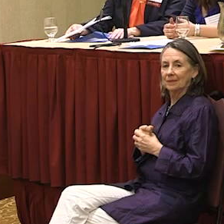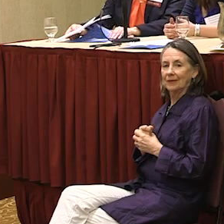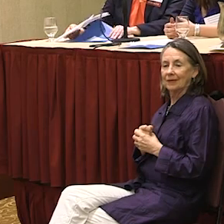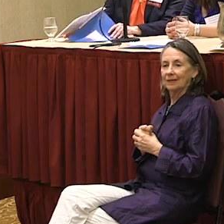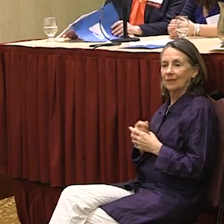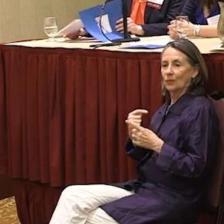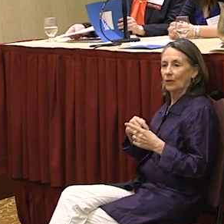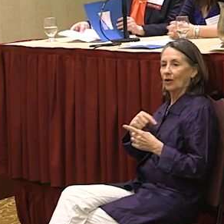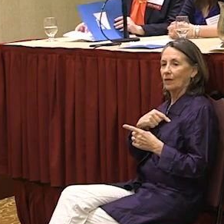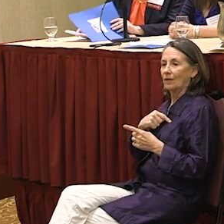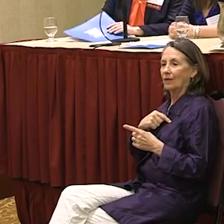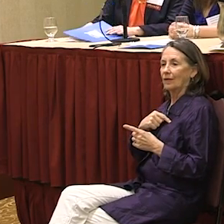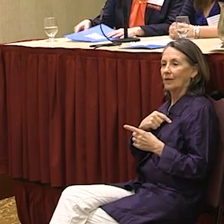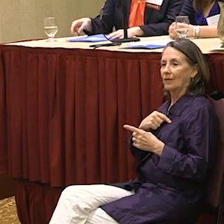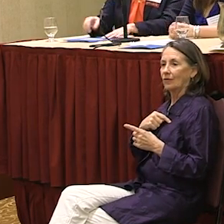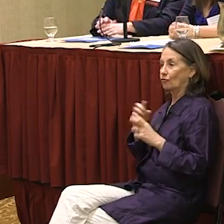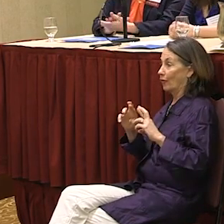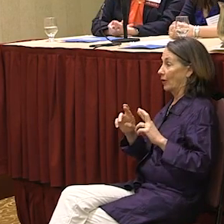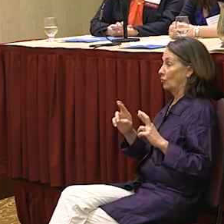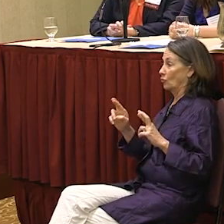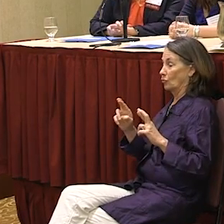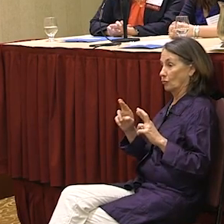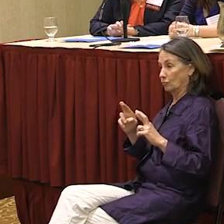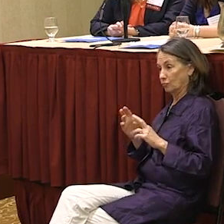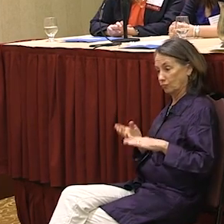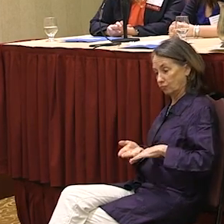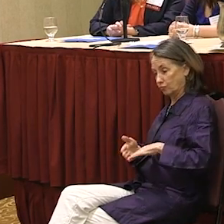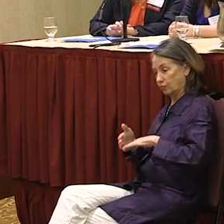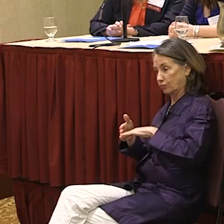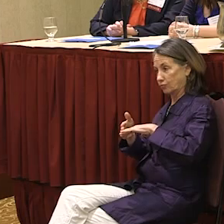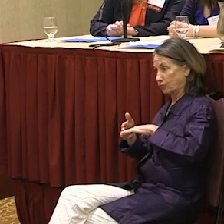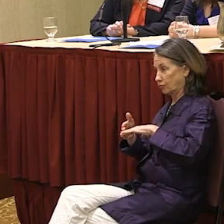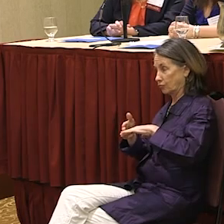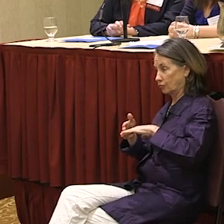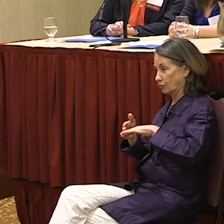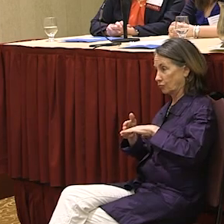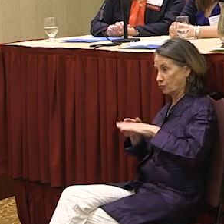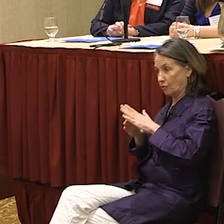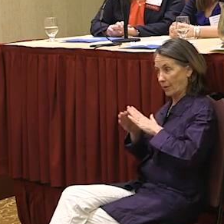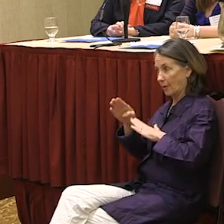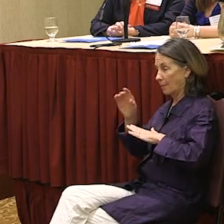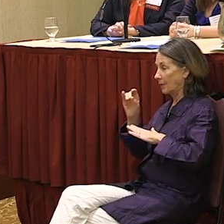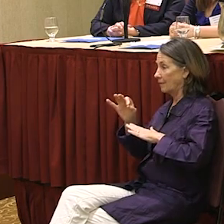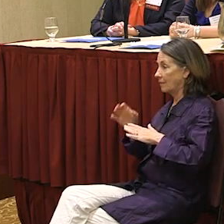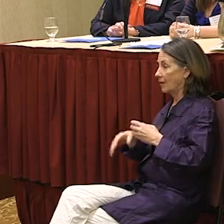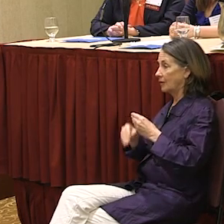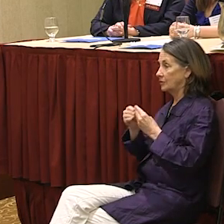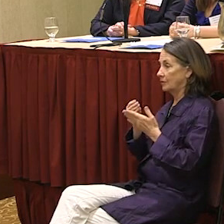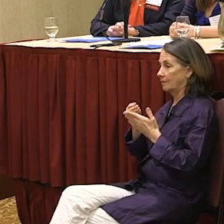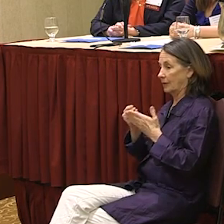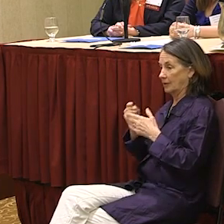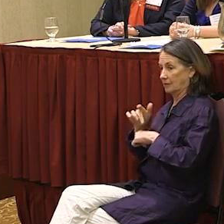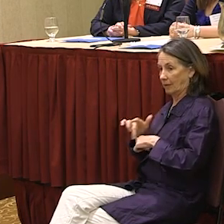that we're staged and ready to ramp up if additional funding becomes available. And I